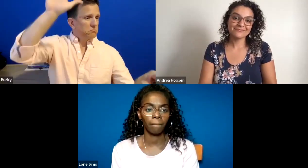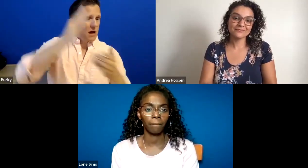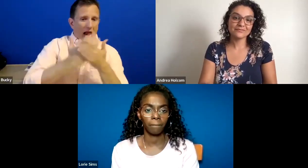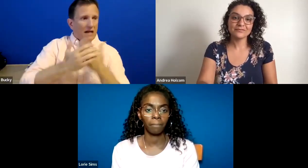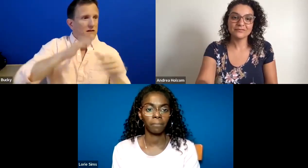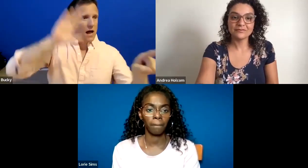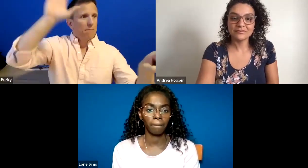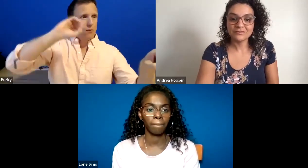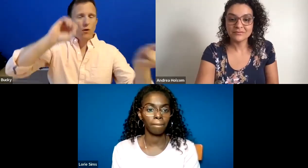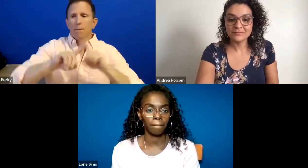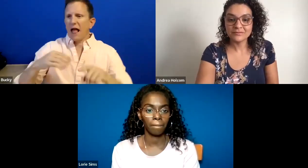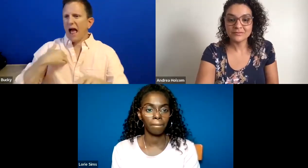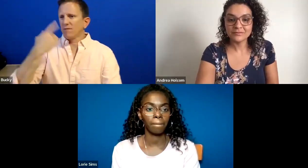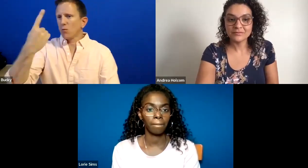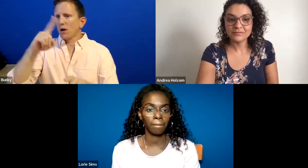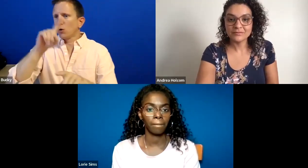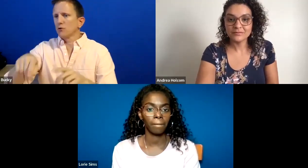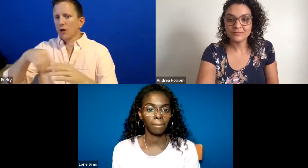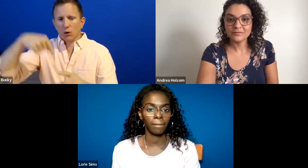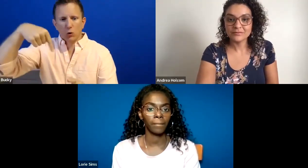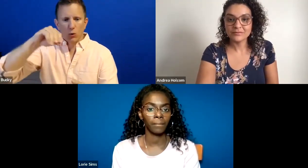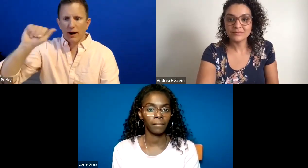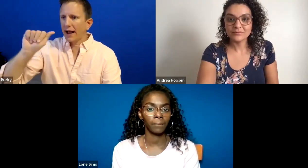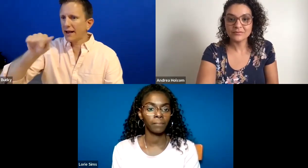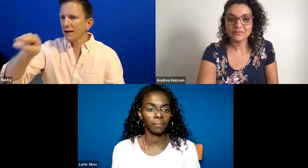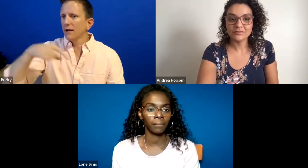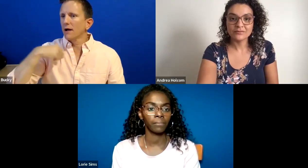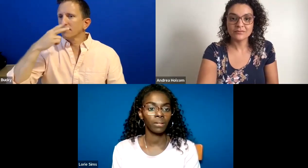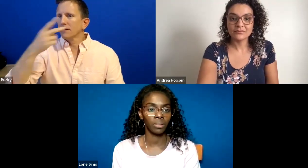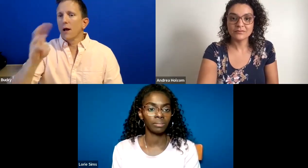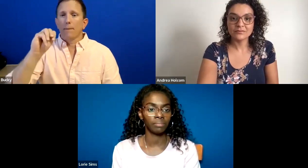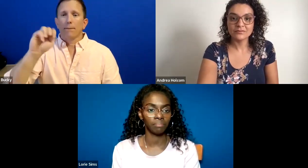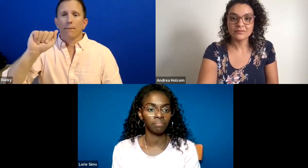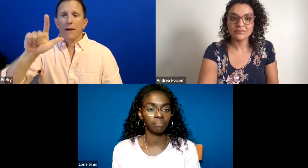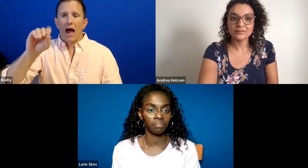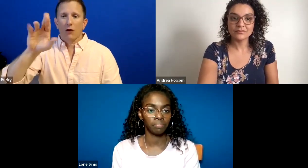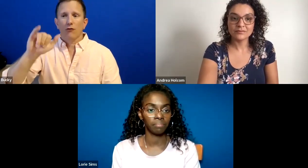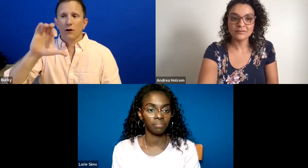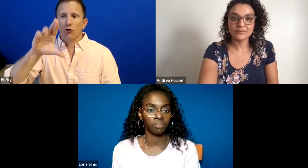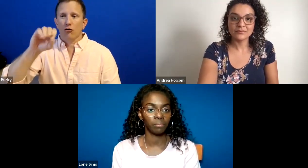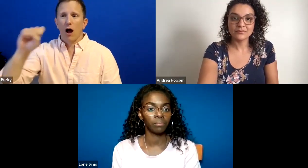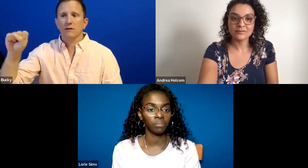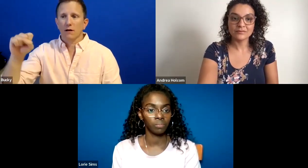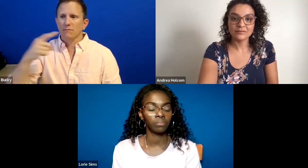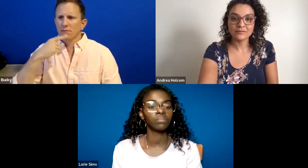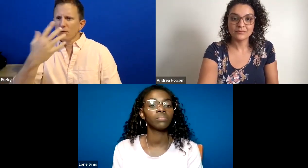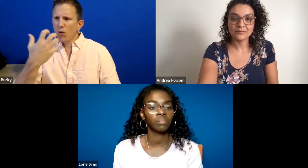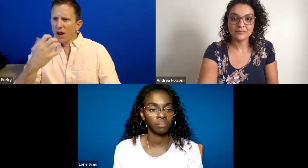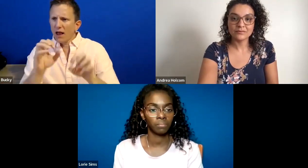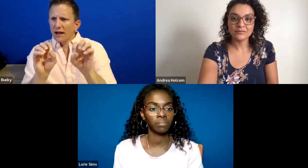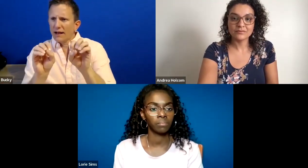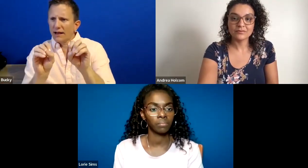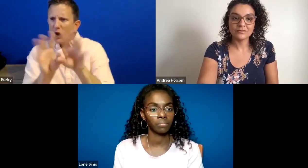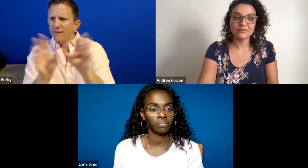too. At this present moment, I don't see any hands up on the Zoom screen, but I do see a